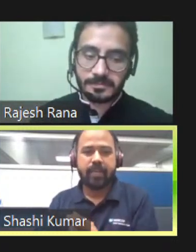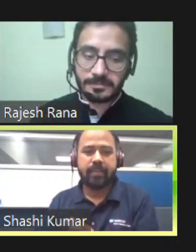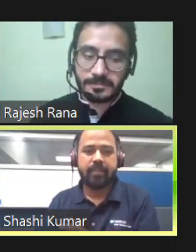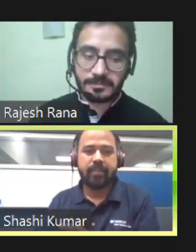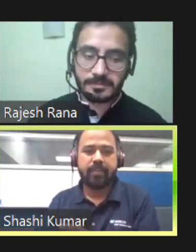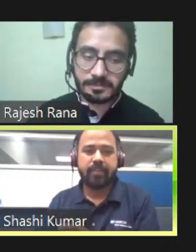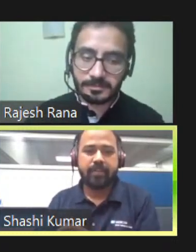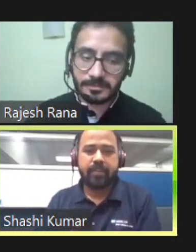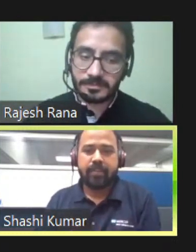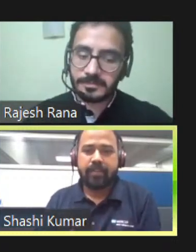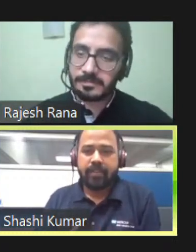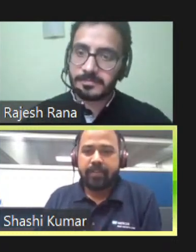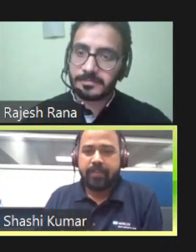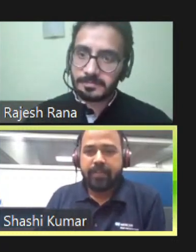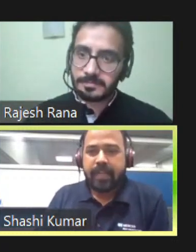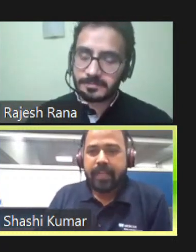that.